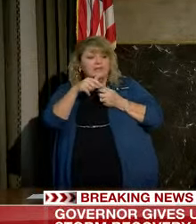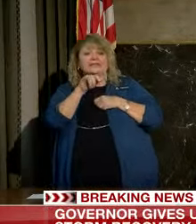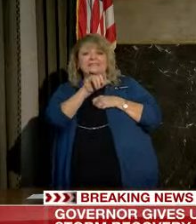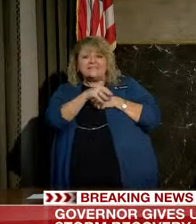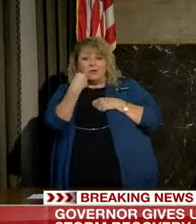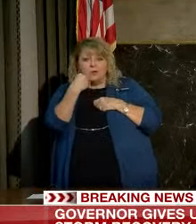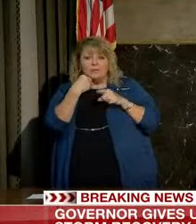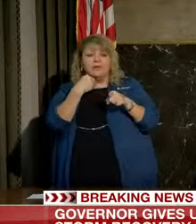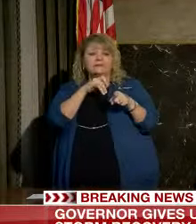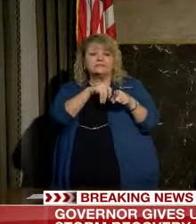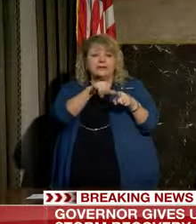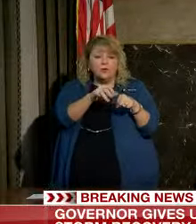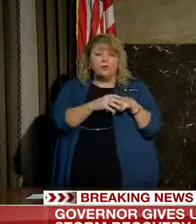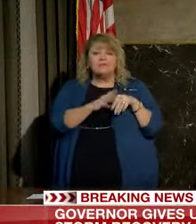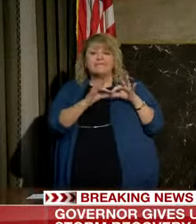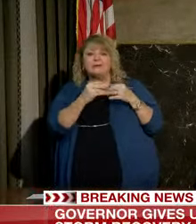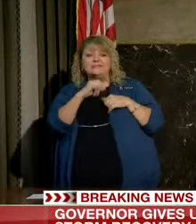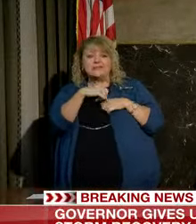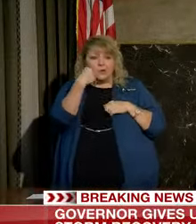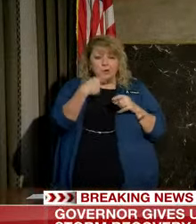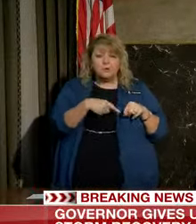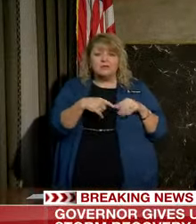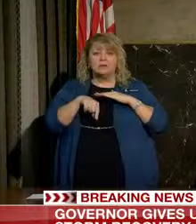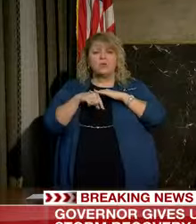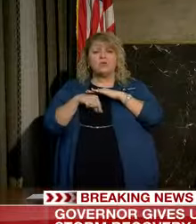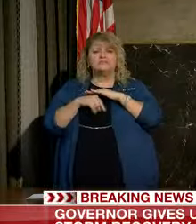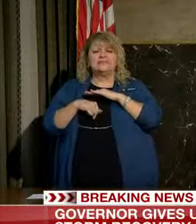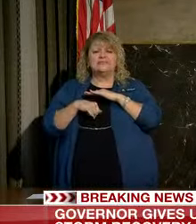proximity to them are wearing masks.